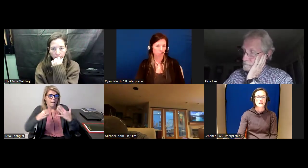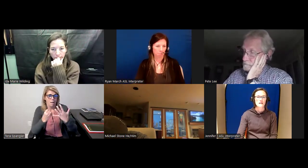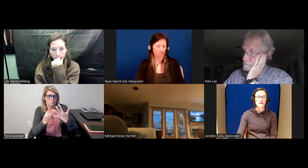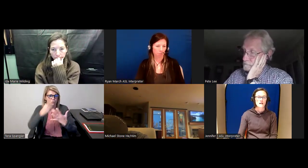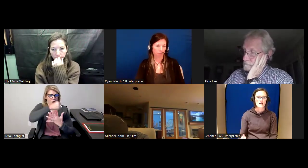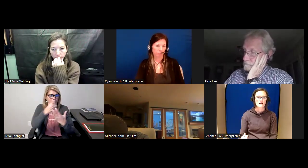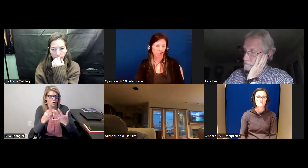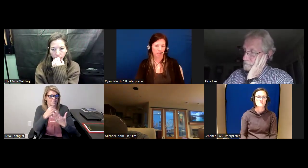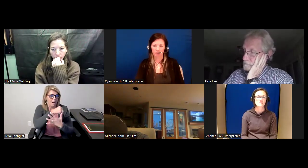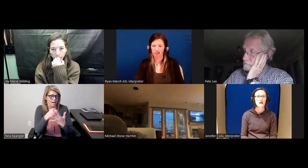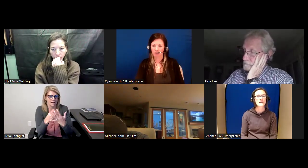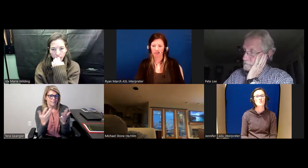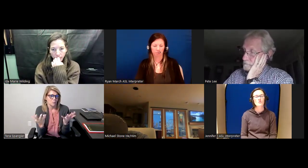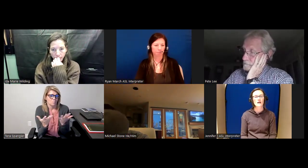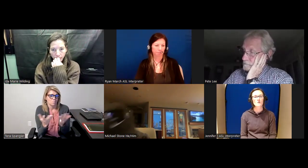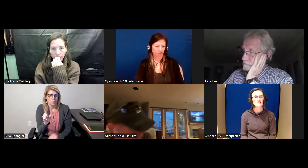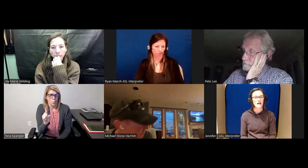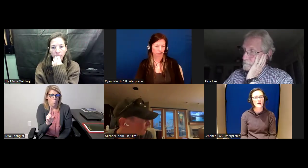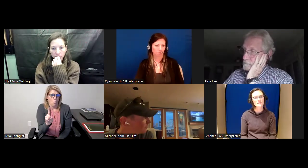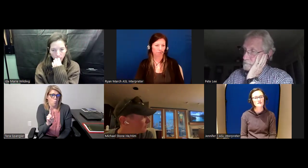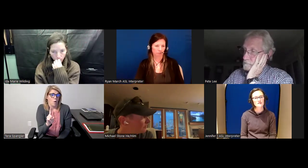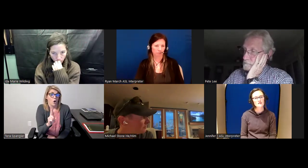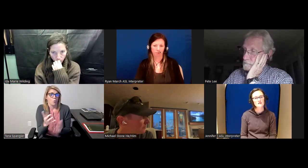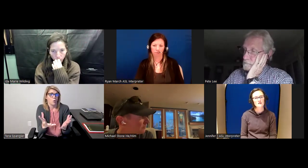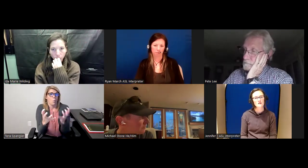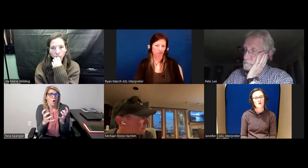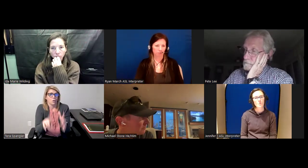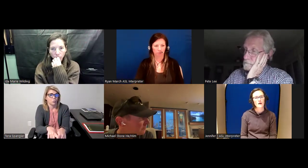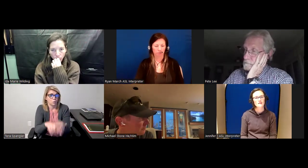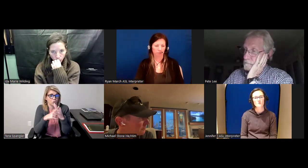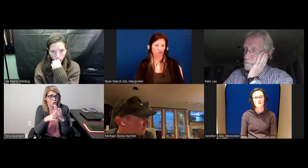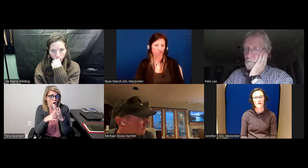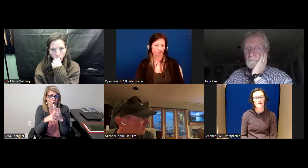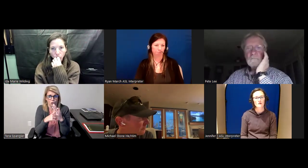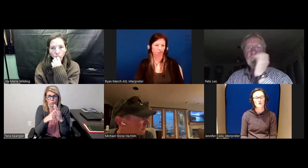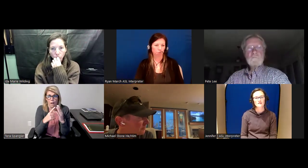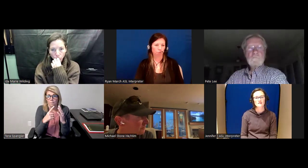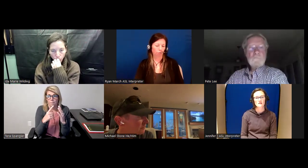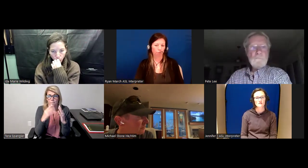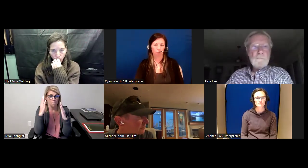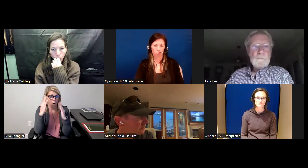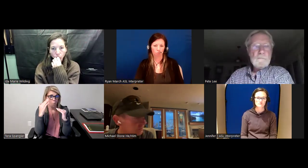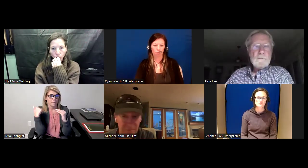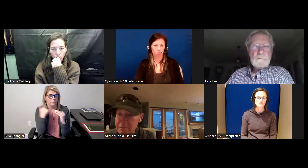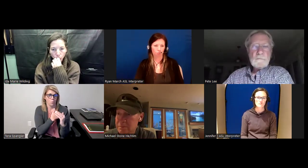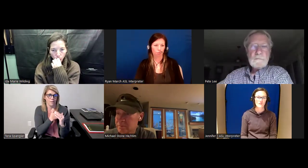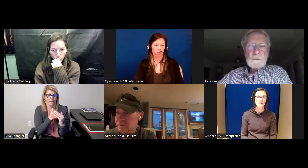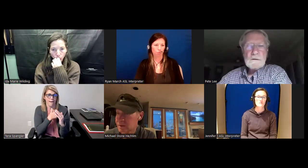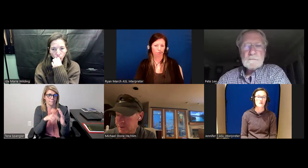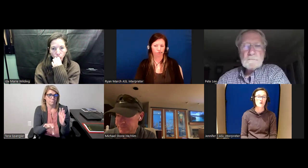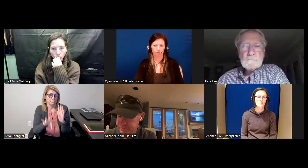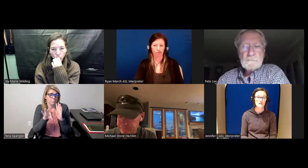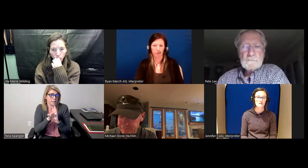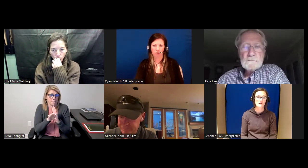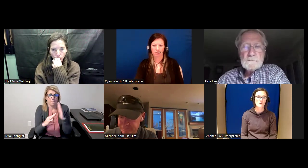So we have not yet prioritized what or where we want to start.